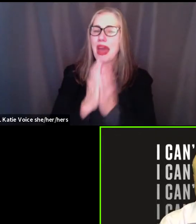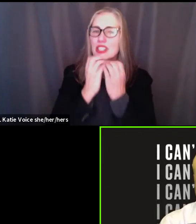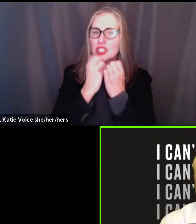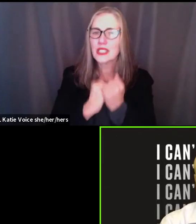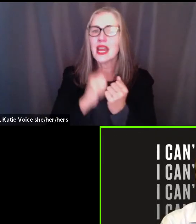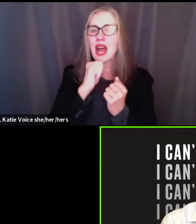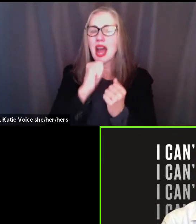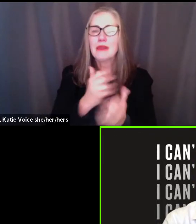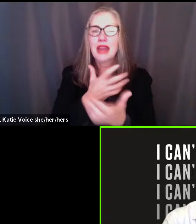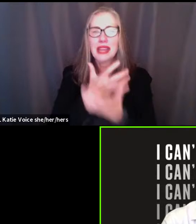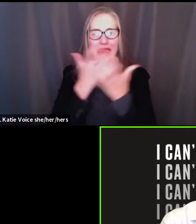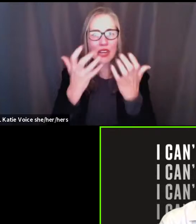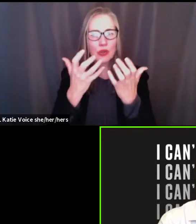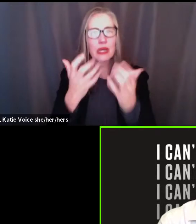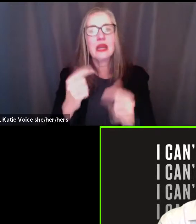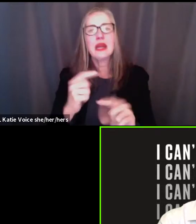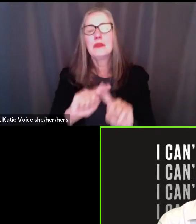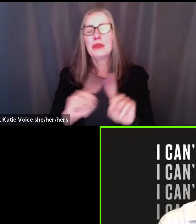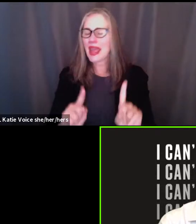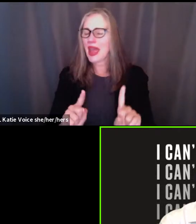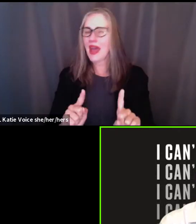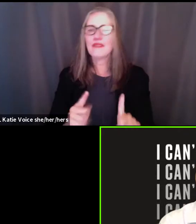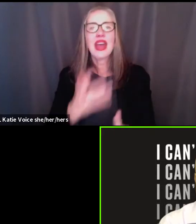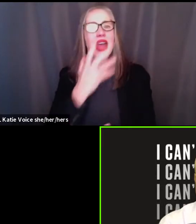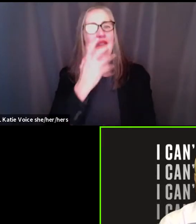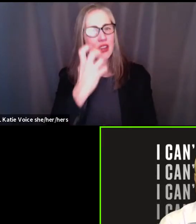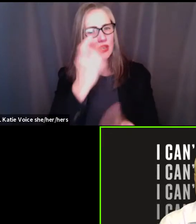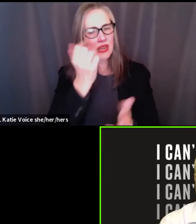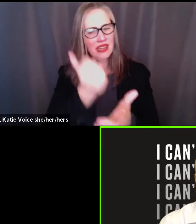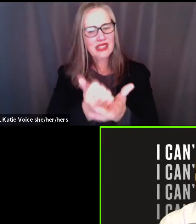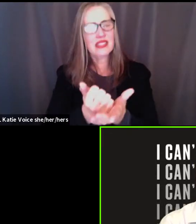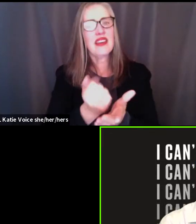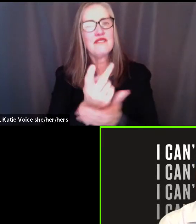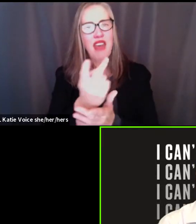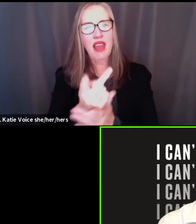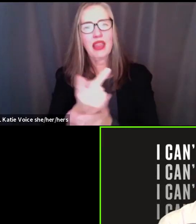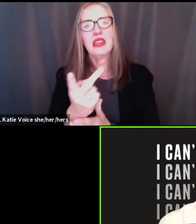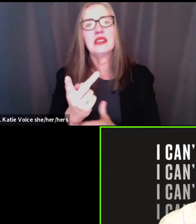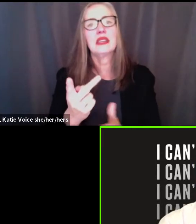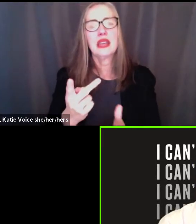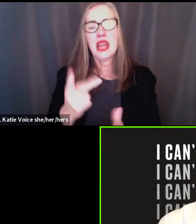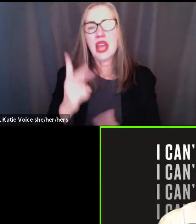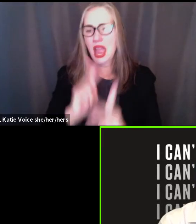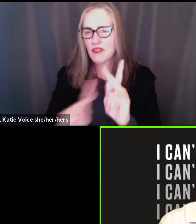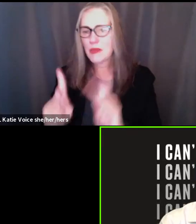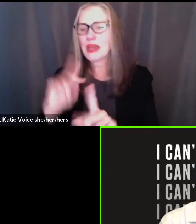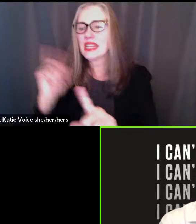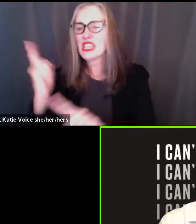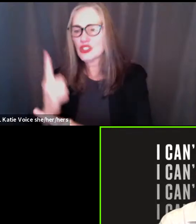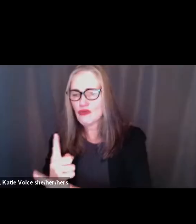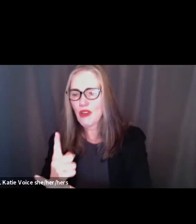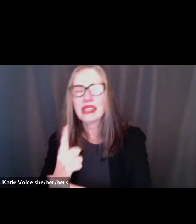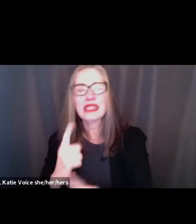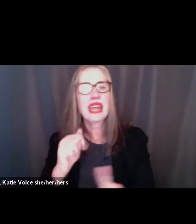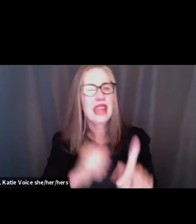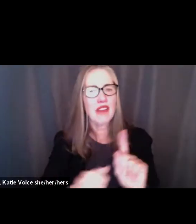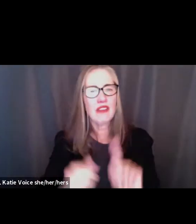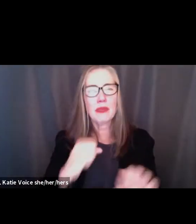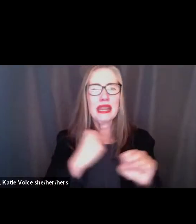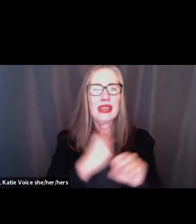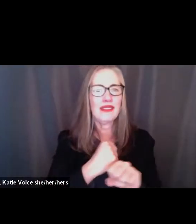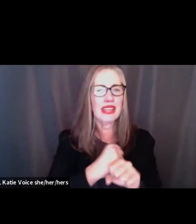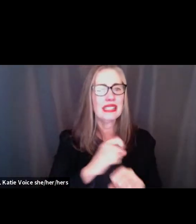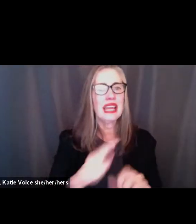be angry with the state of our party. Justice is everybody's right and everybody's fight. I start with shout out to